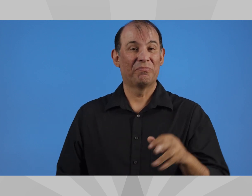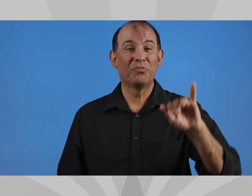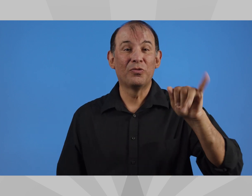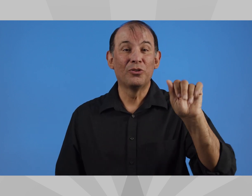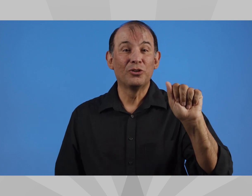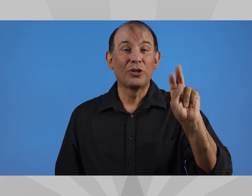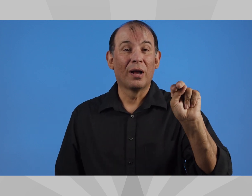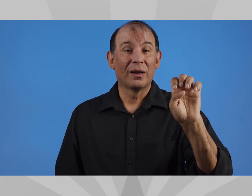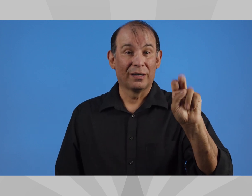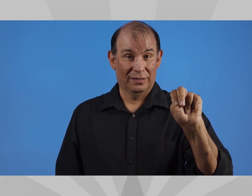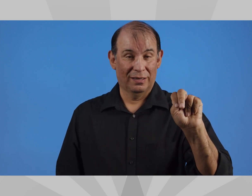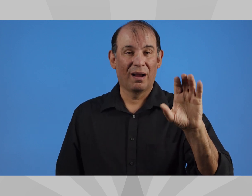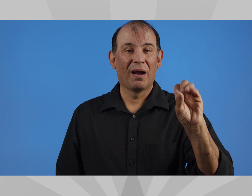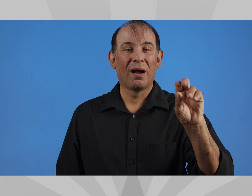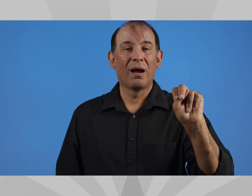Biography.